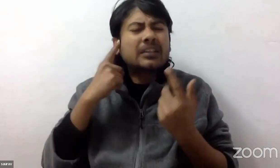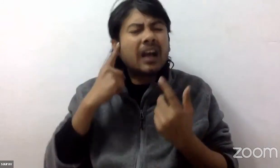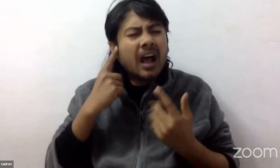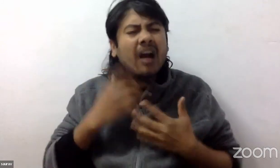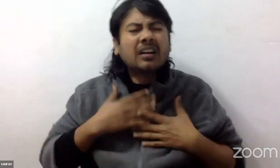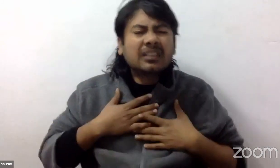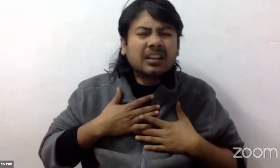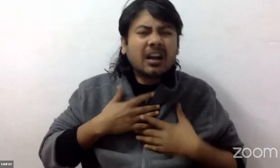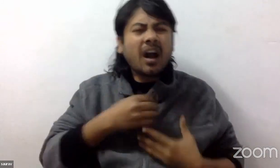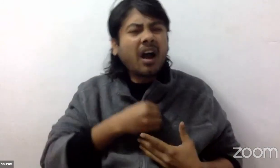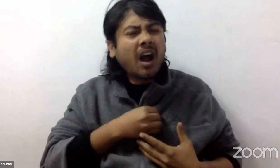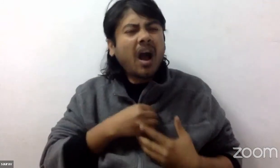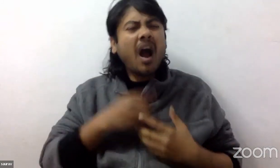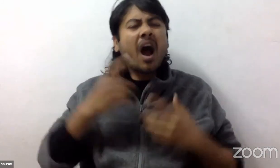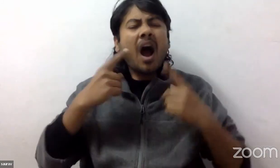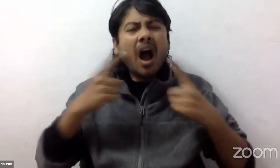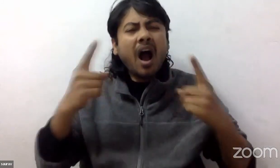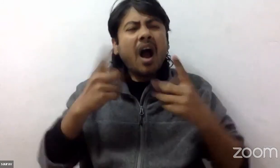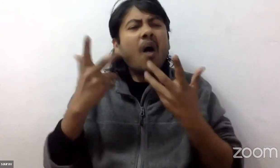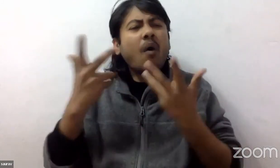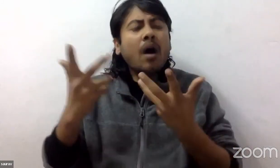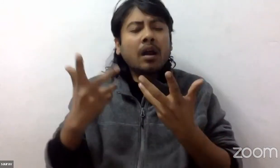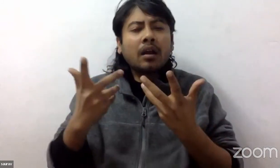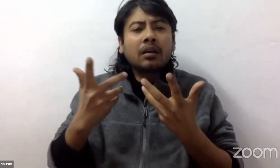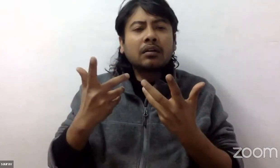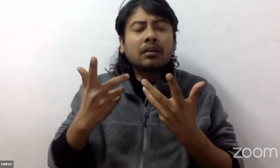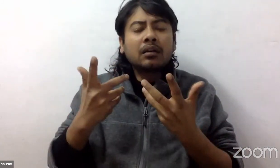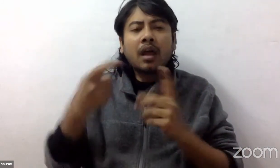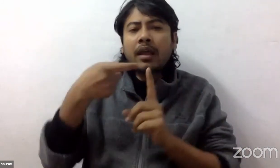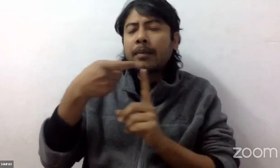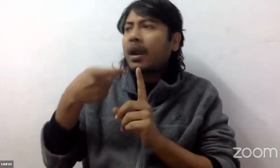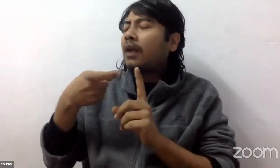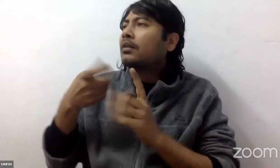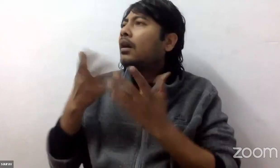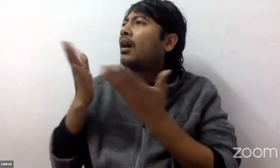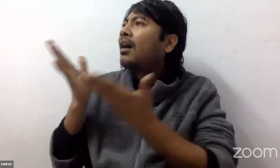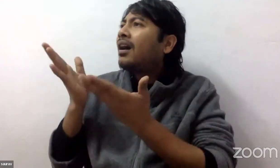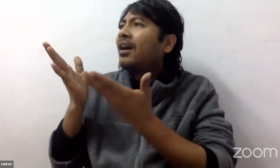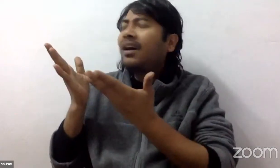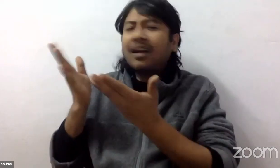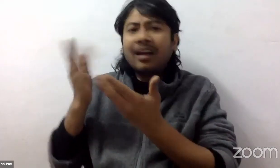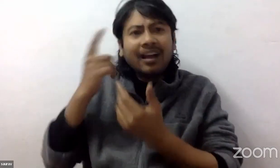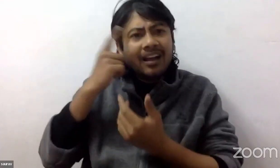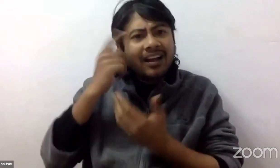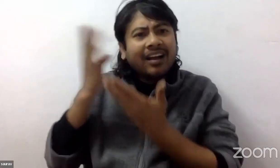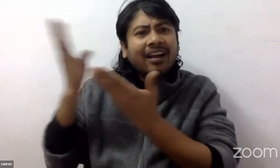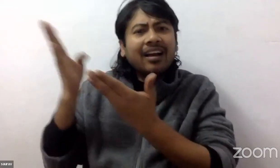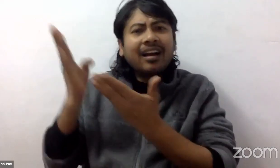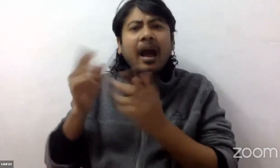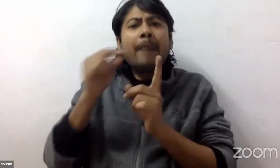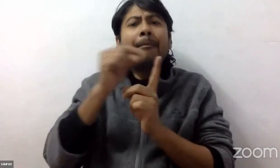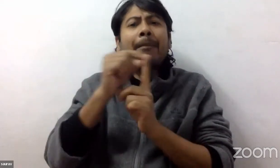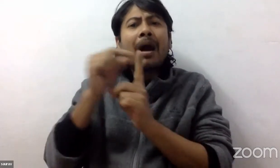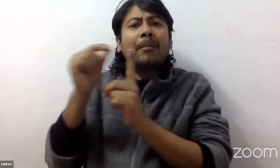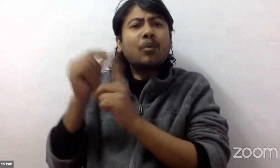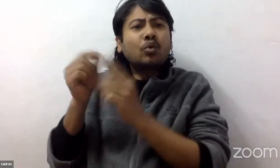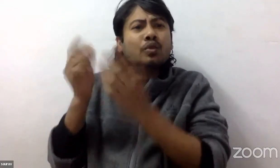sinning. So Lord Vishnu said, but how can we free these sinners? Well, Yamraj